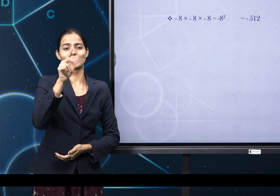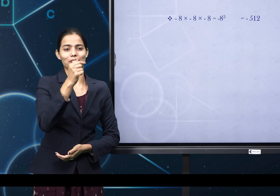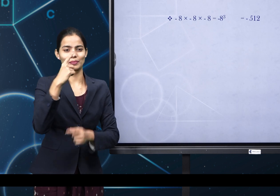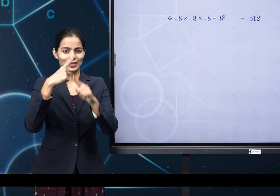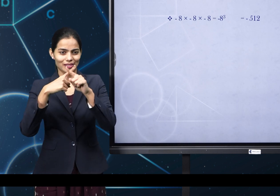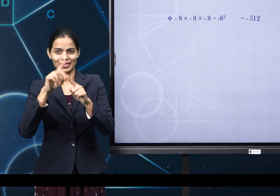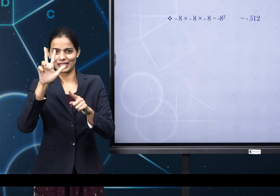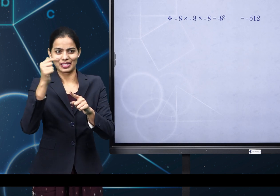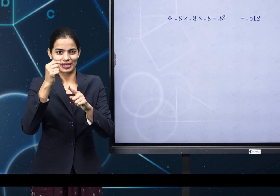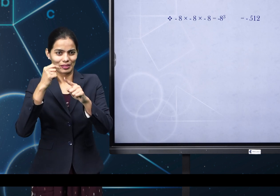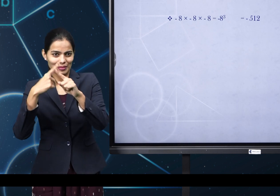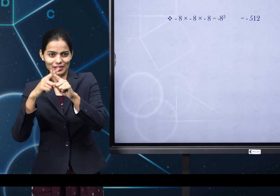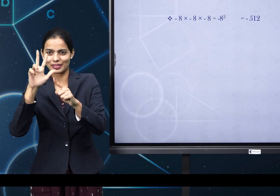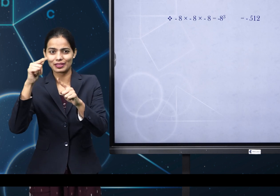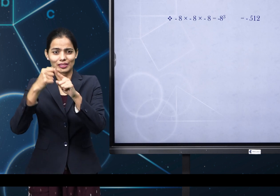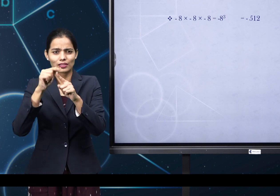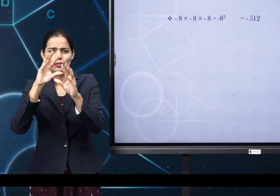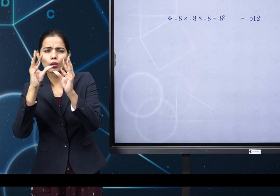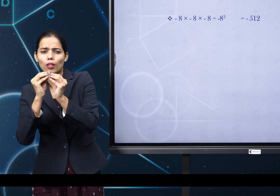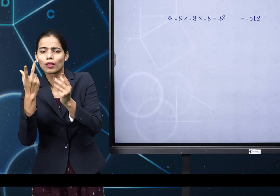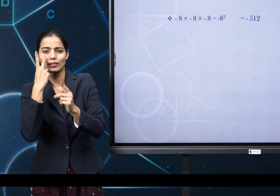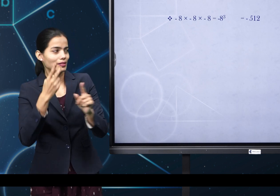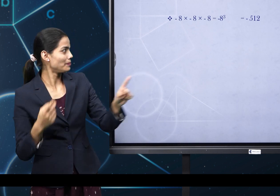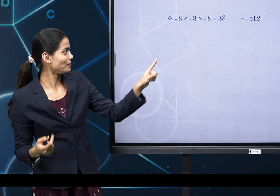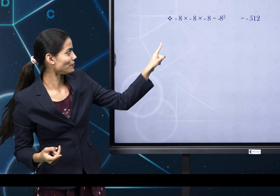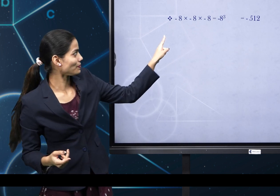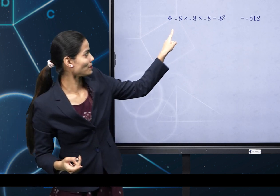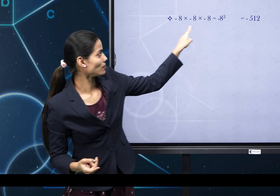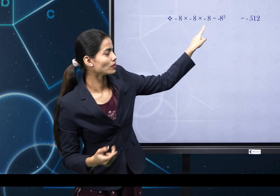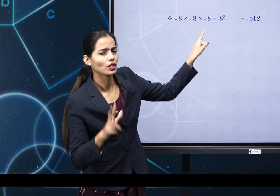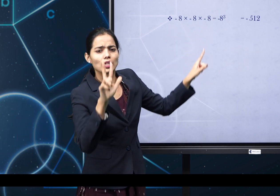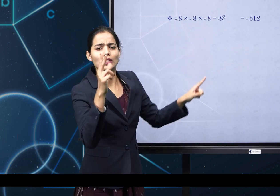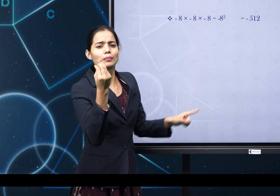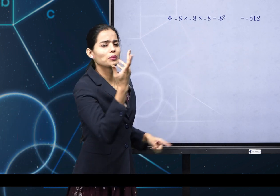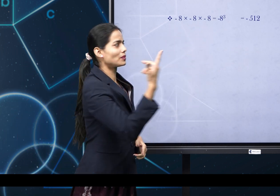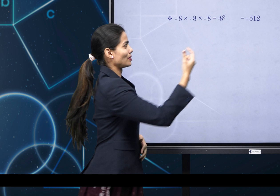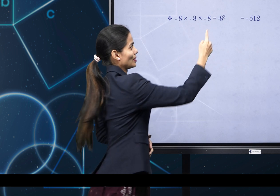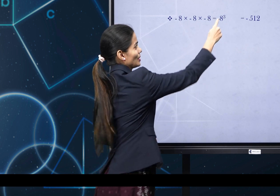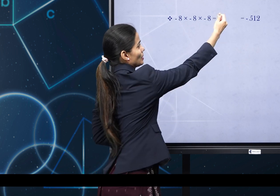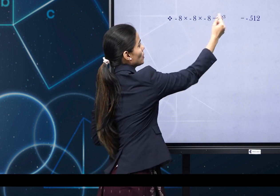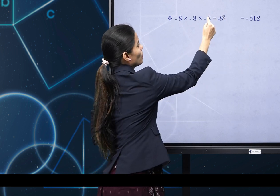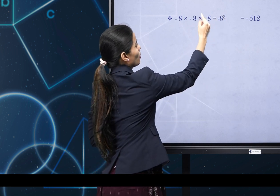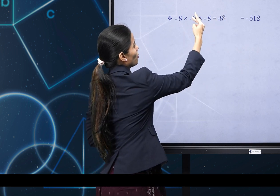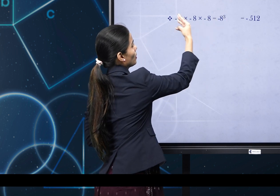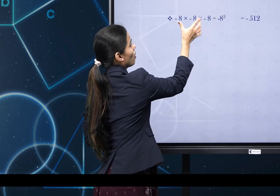Minus 8 into minus 8 into minus 8 into is equal to minus 8 cube is equal to